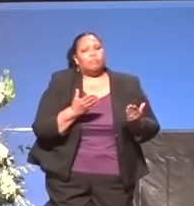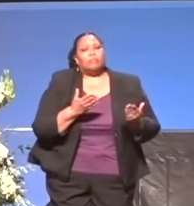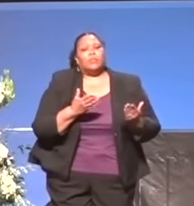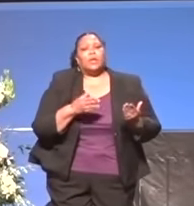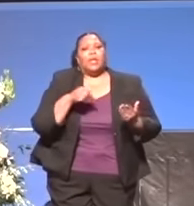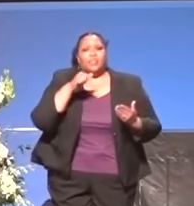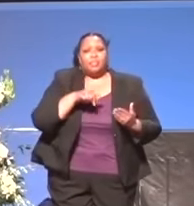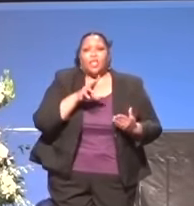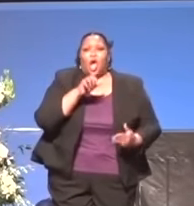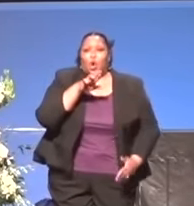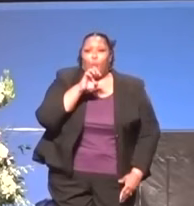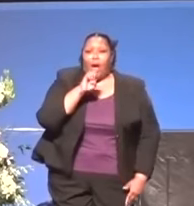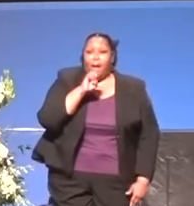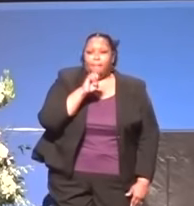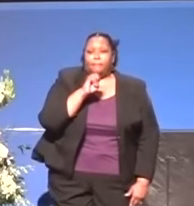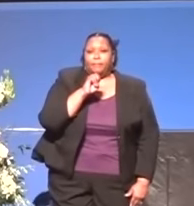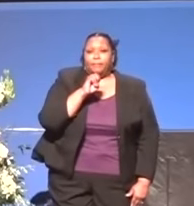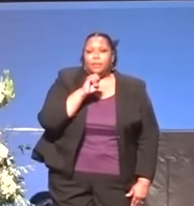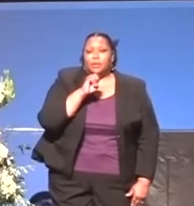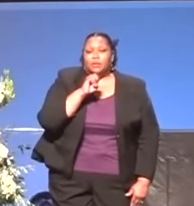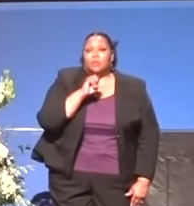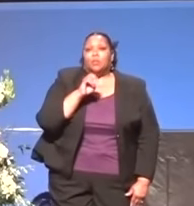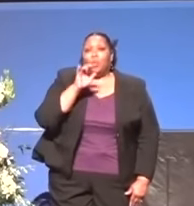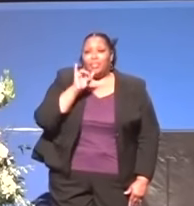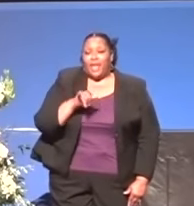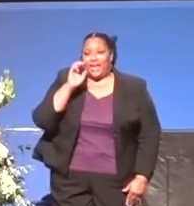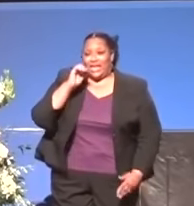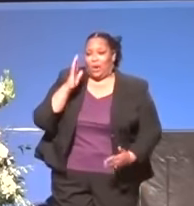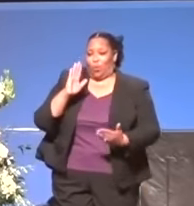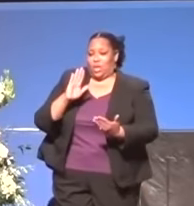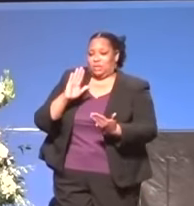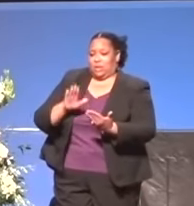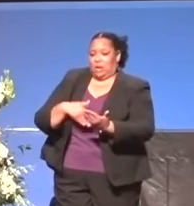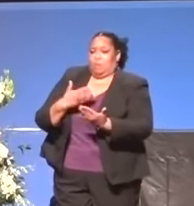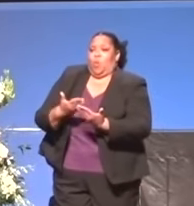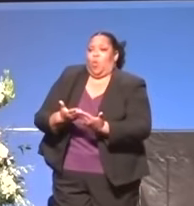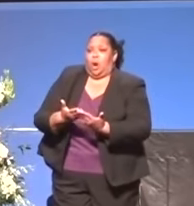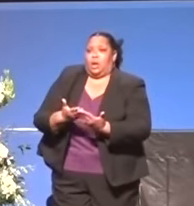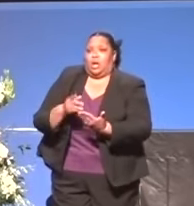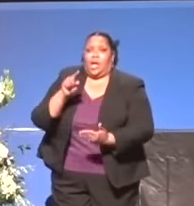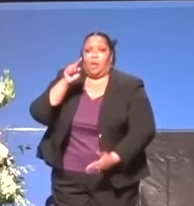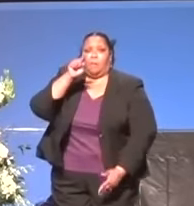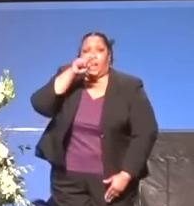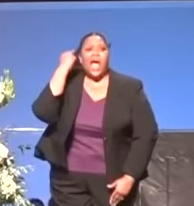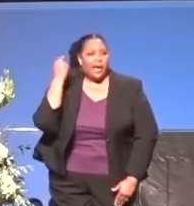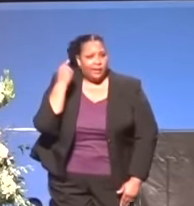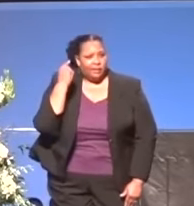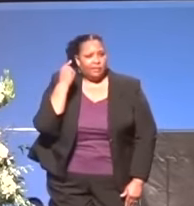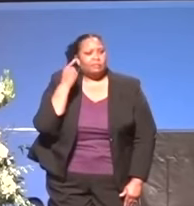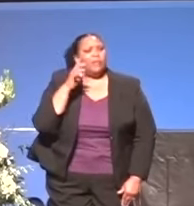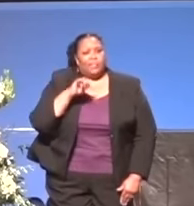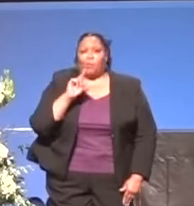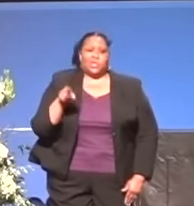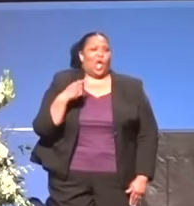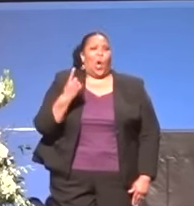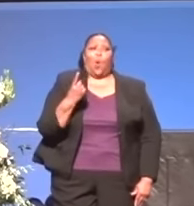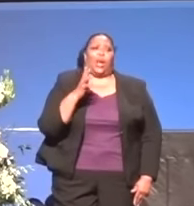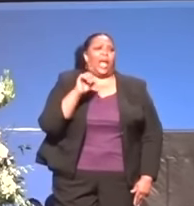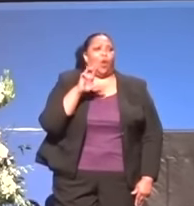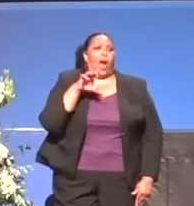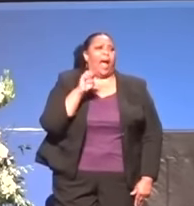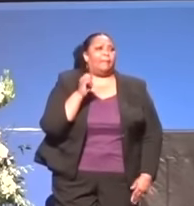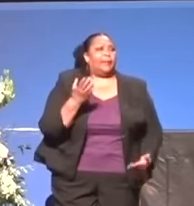crime was that he was born black. That was his only